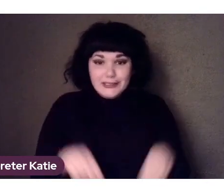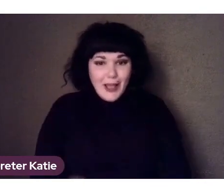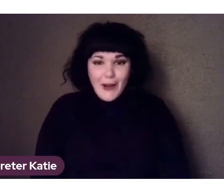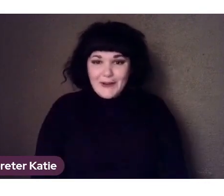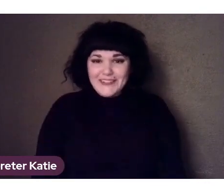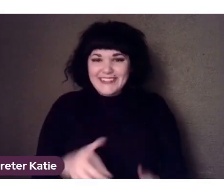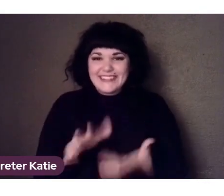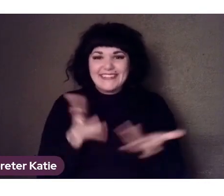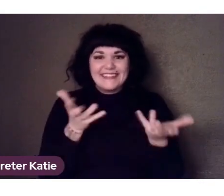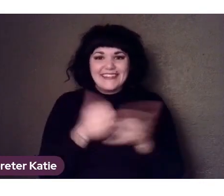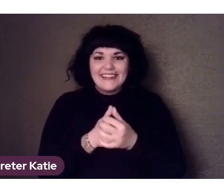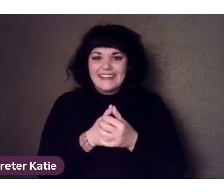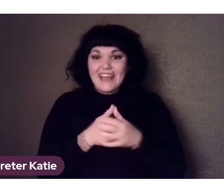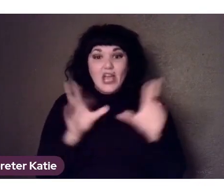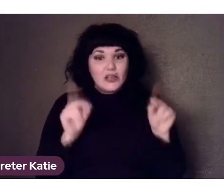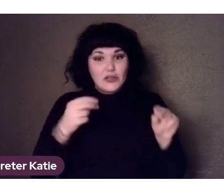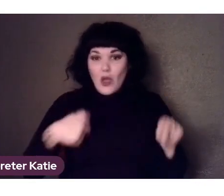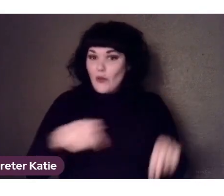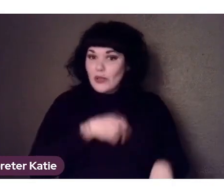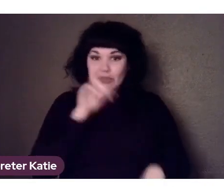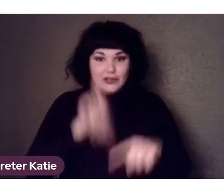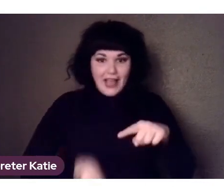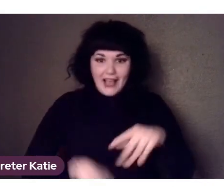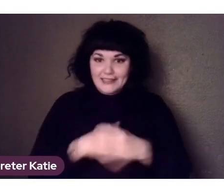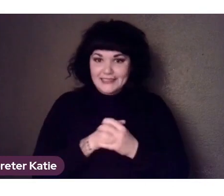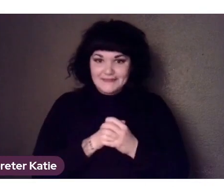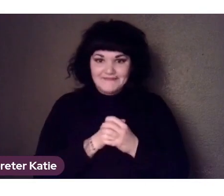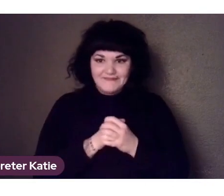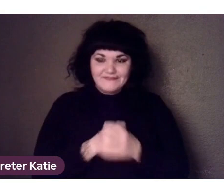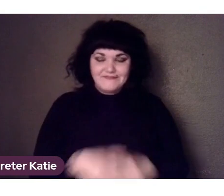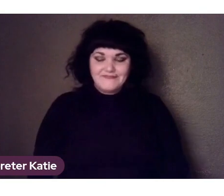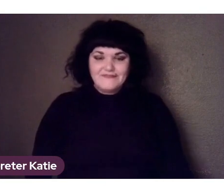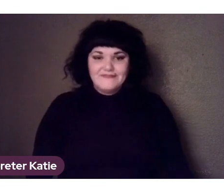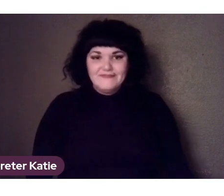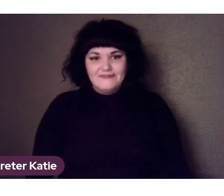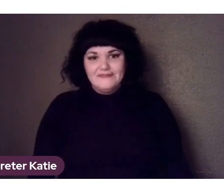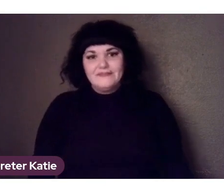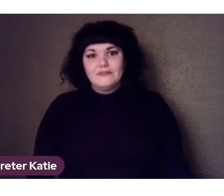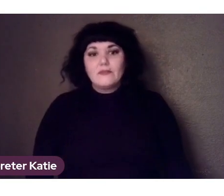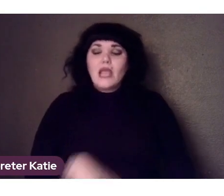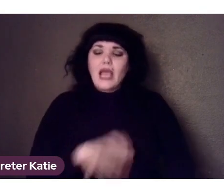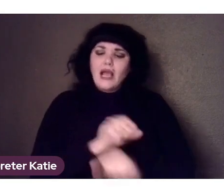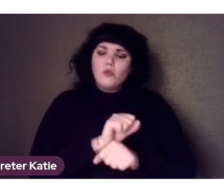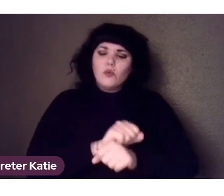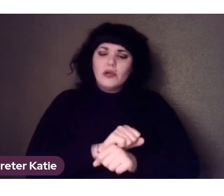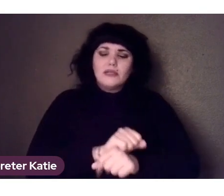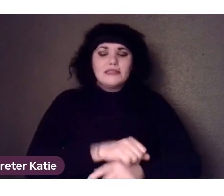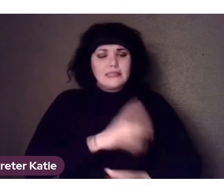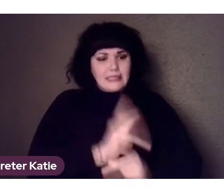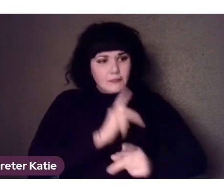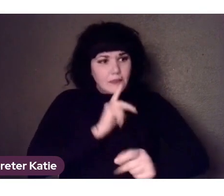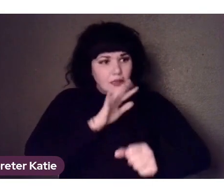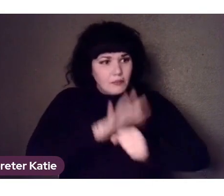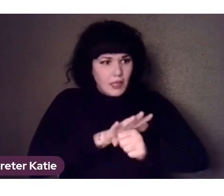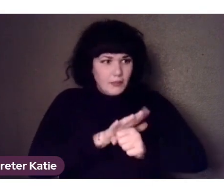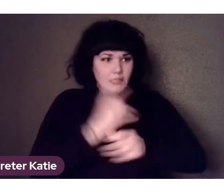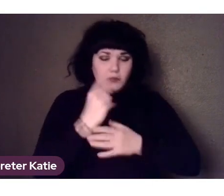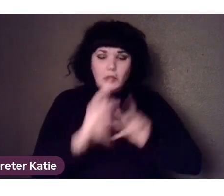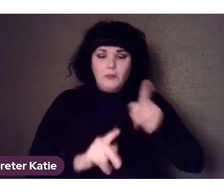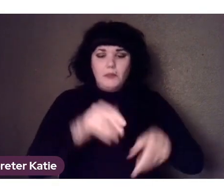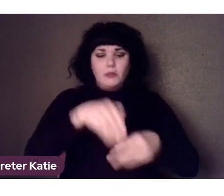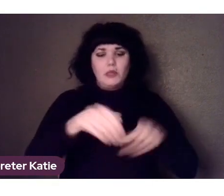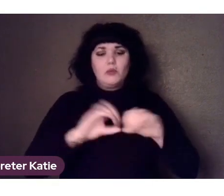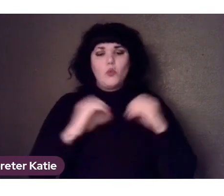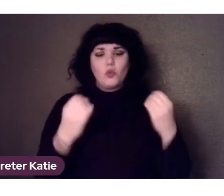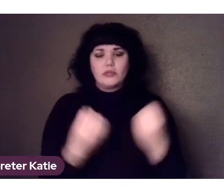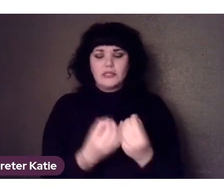Fortunately, no, we could not. While I worked to keep my commitments to the people within the organization, I kept most